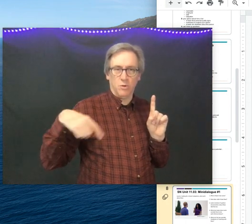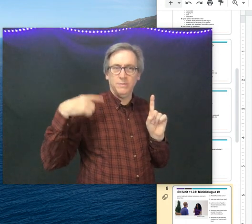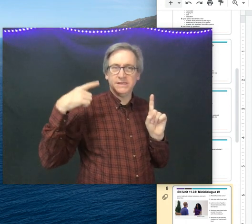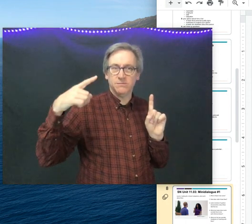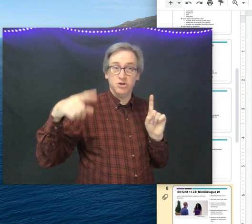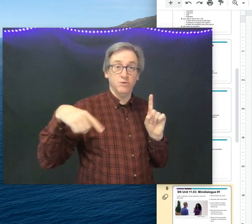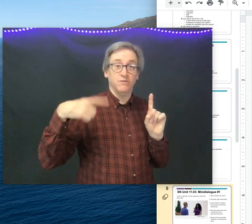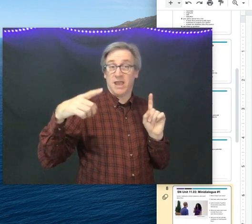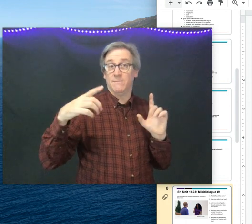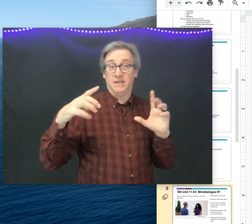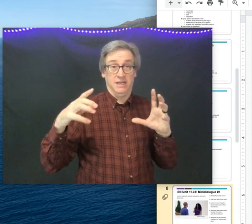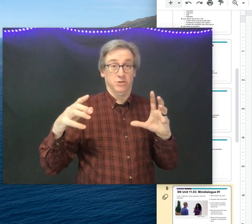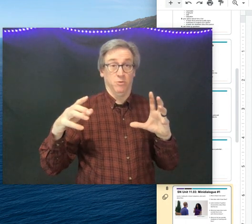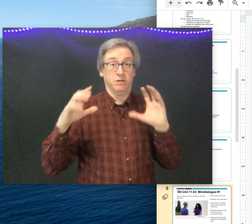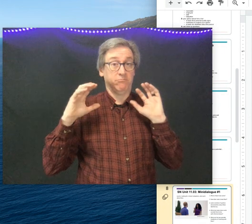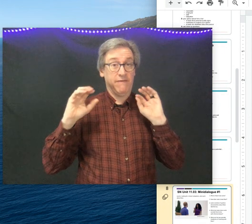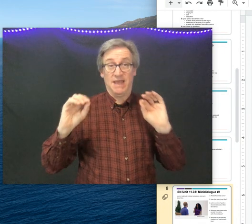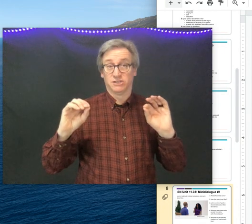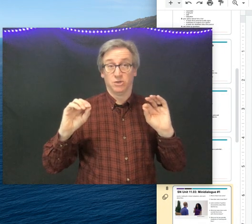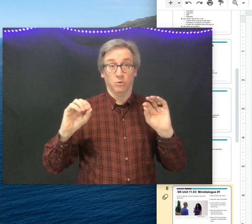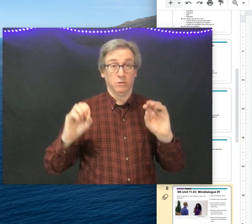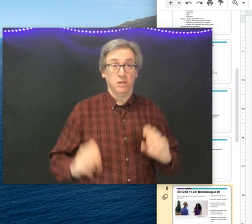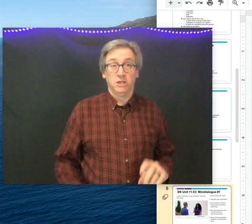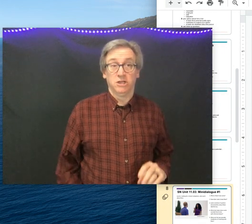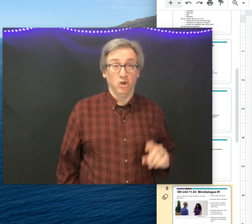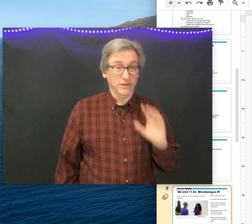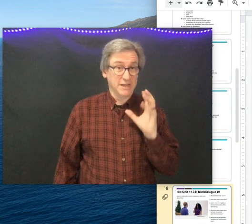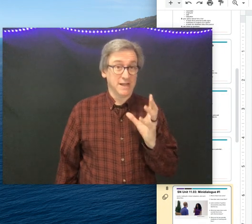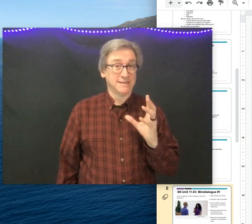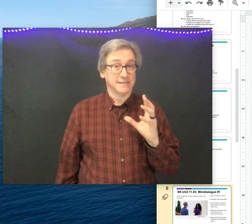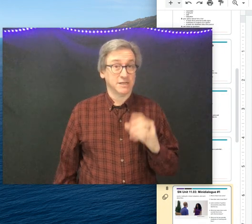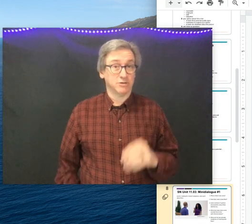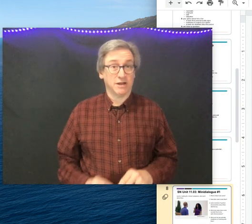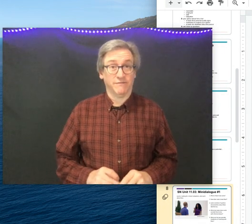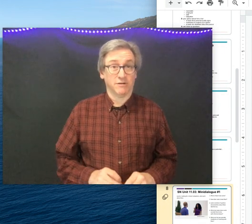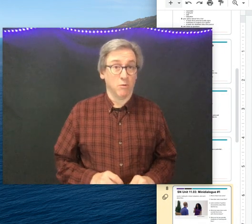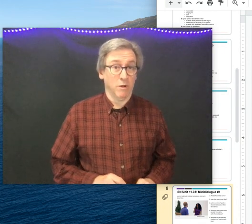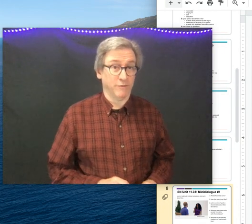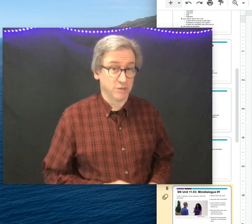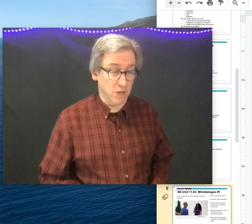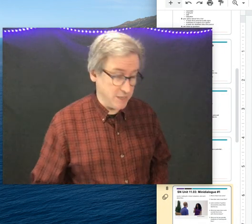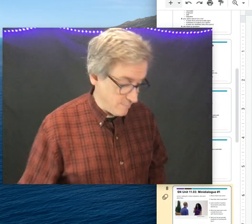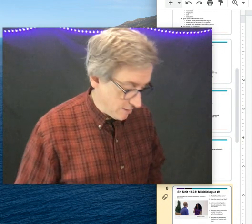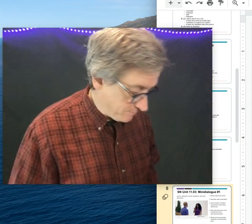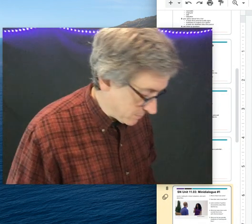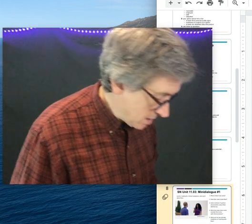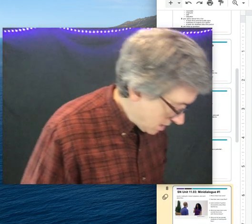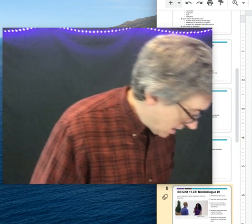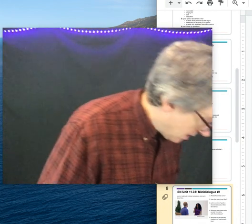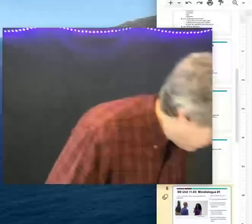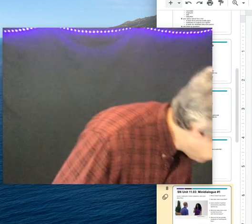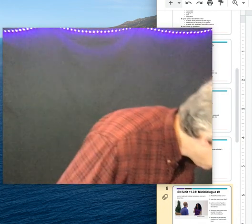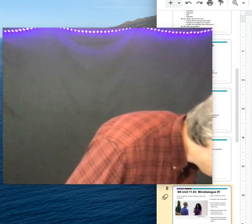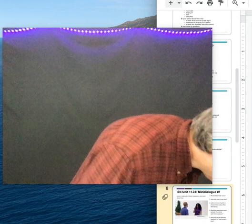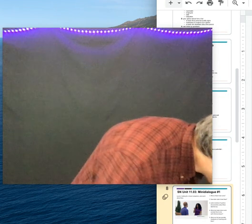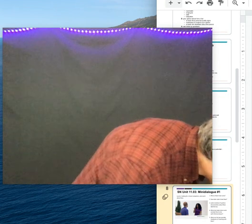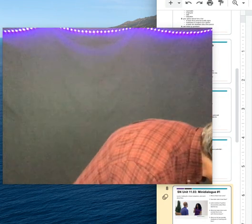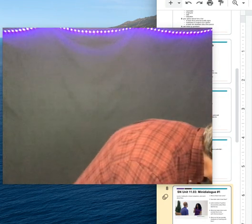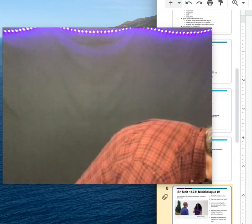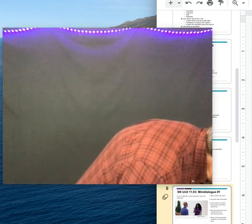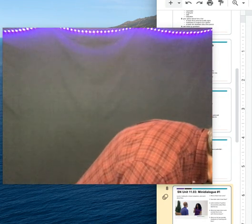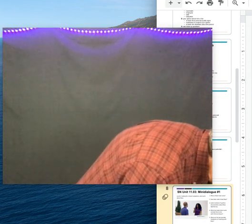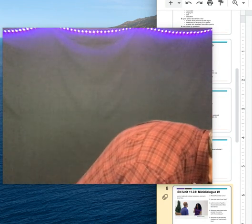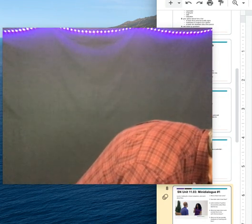there will be some new vocab in each one, and that's cool. Look at the context and try to figure out what they're talking about.